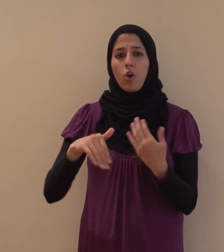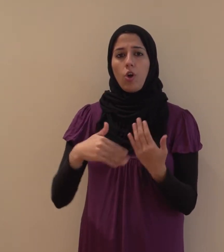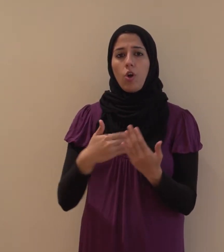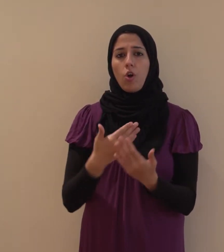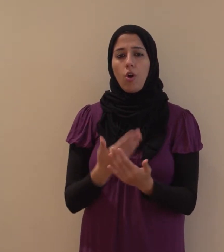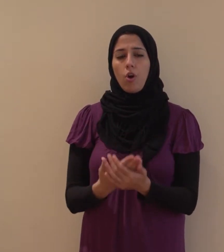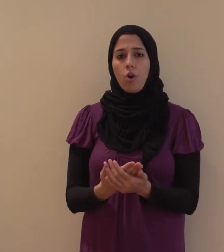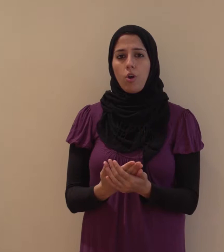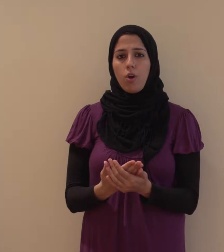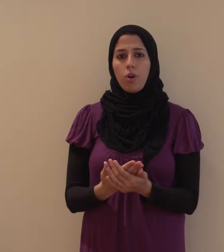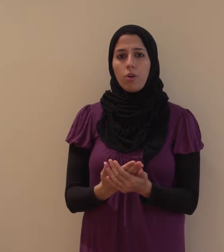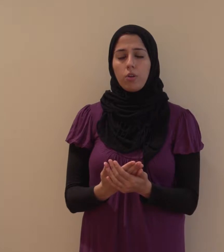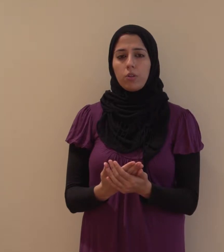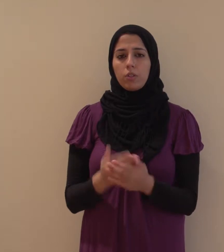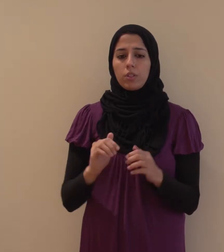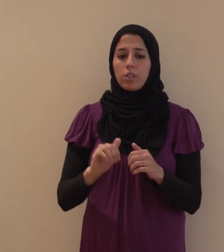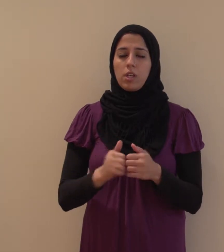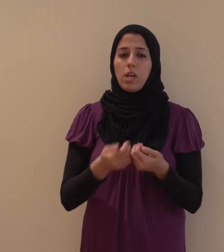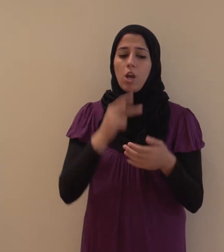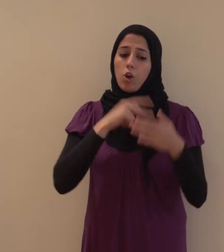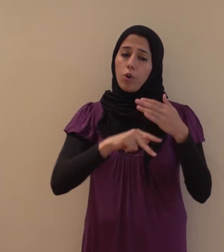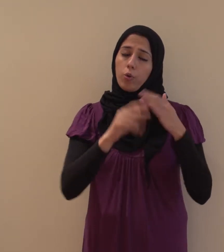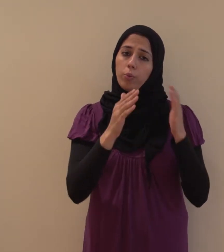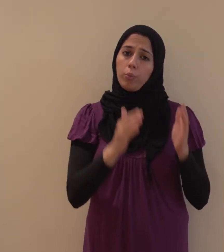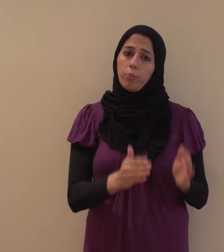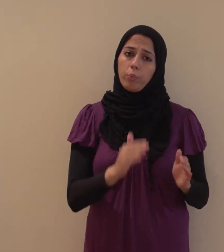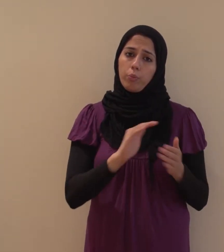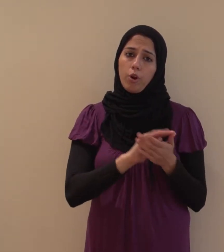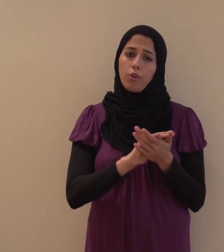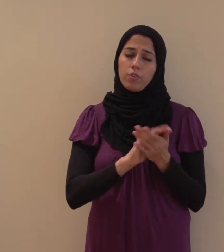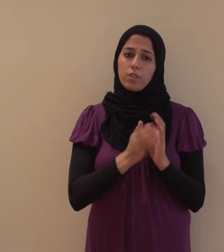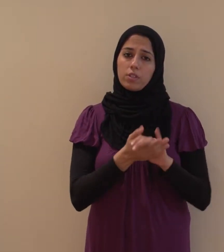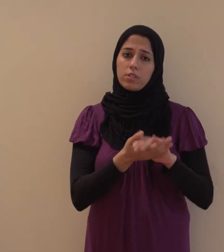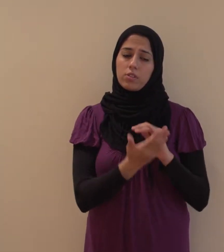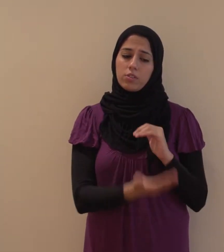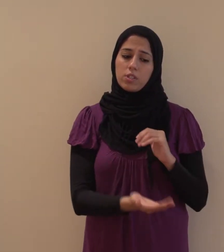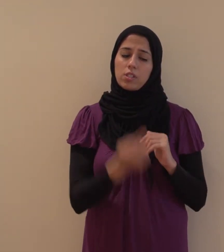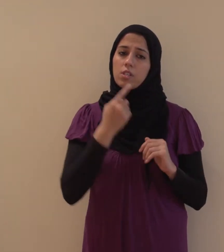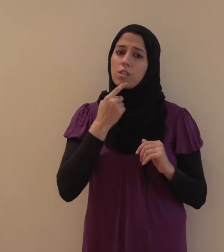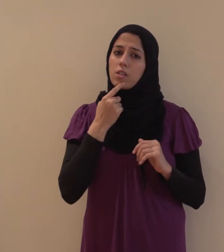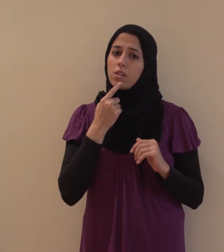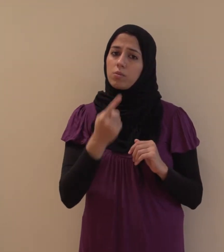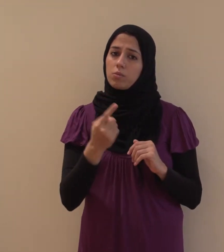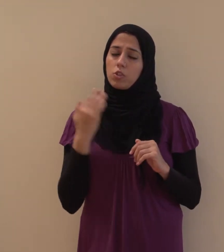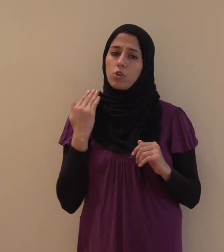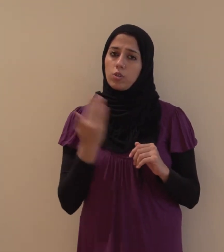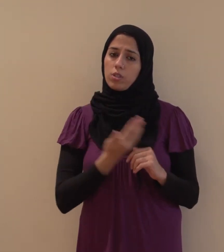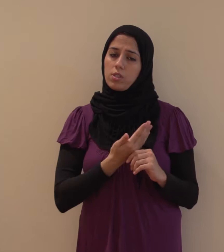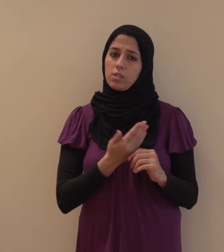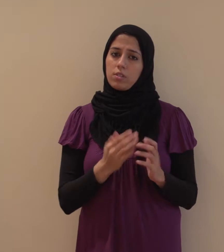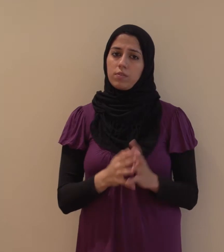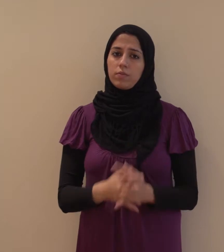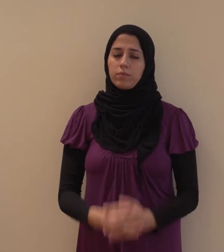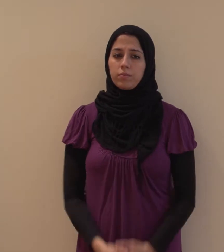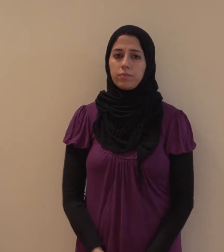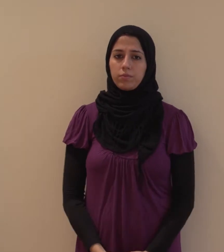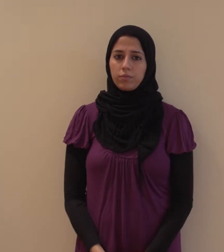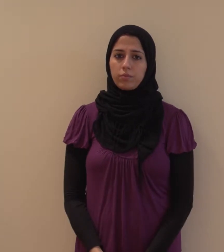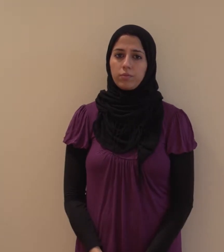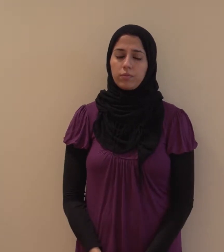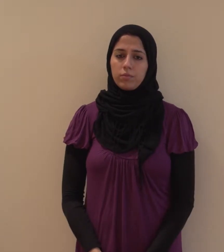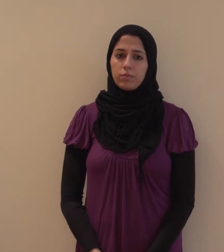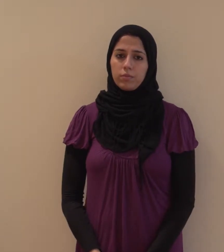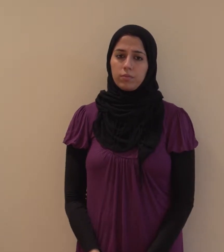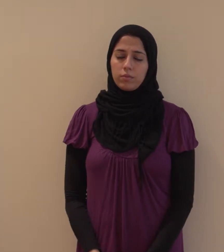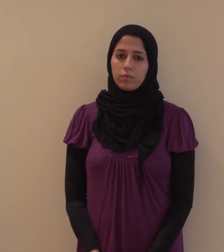in a proper manner that the Prophet sallallahu alaihi wasallam has taught us. Jabir ibn Abdullah al-Ansari